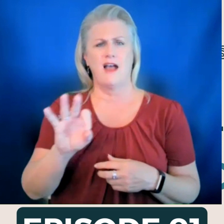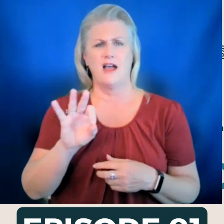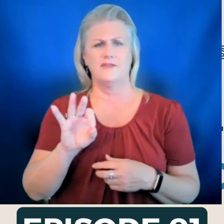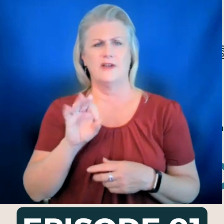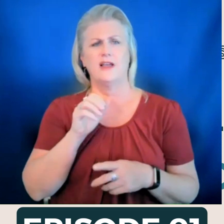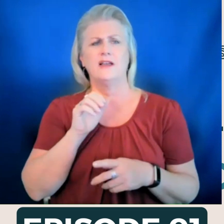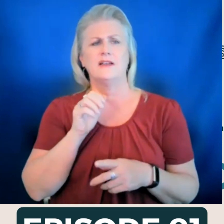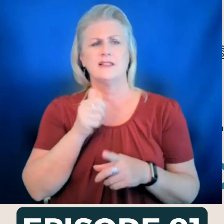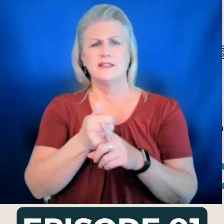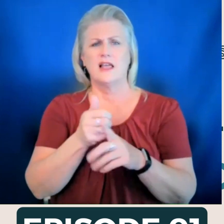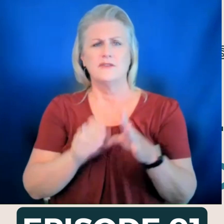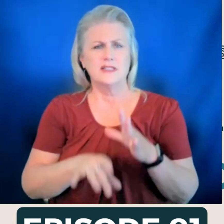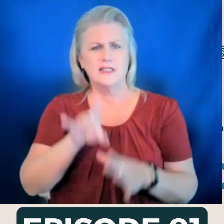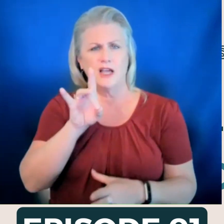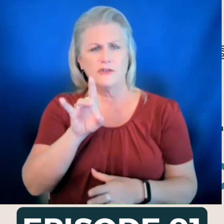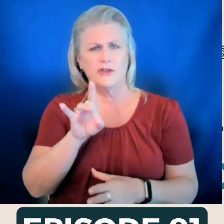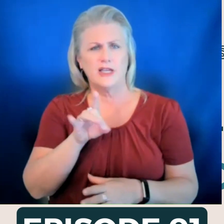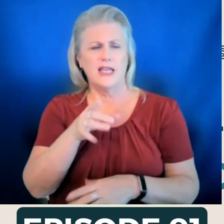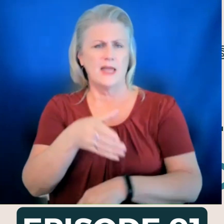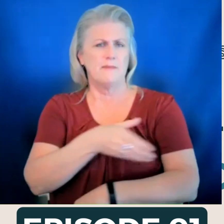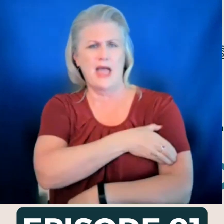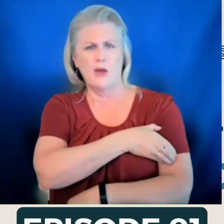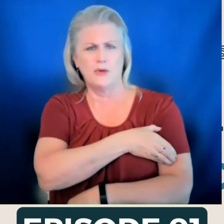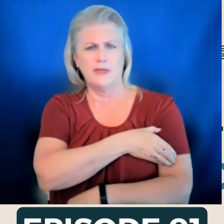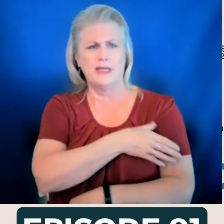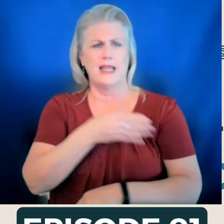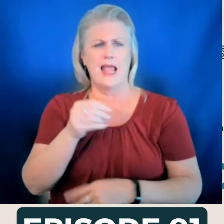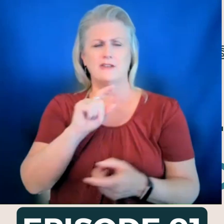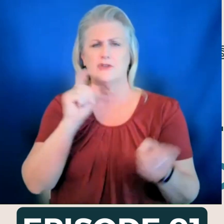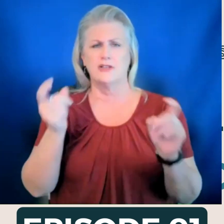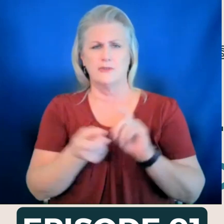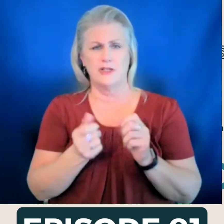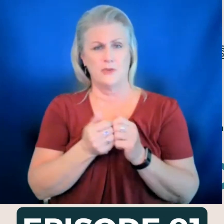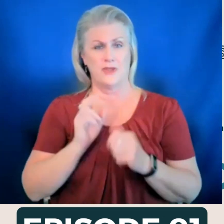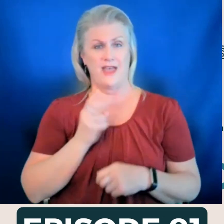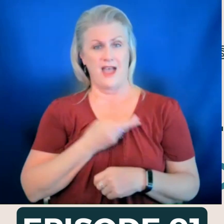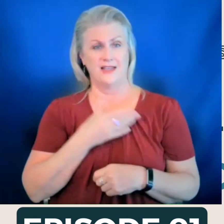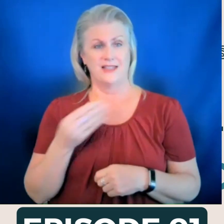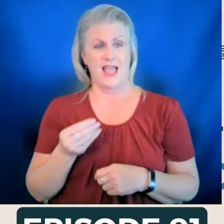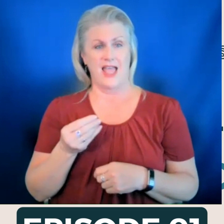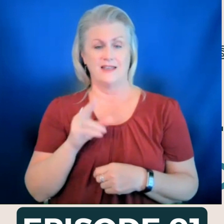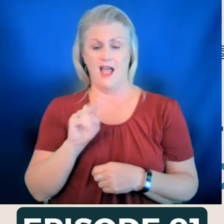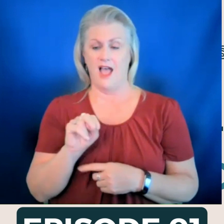and unlock your potential to become your best self.